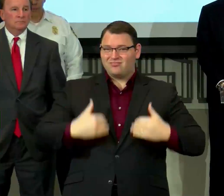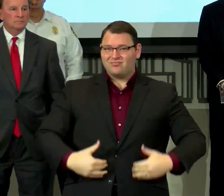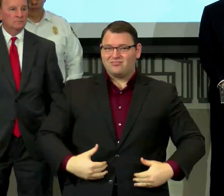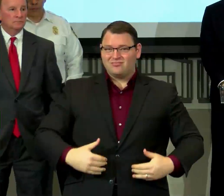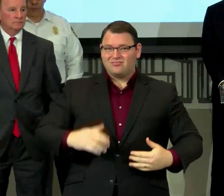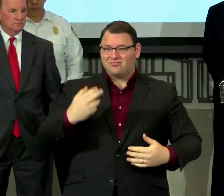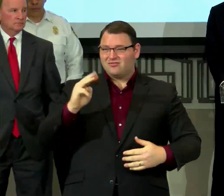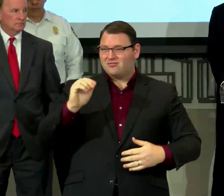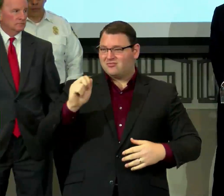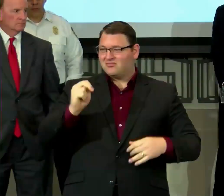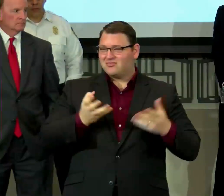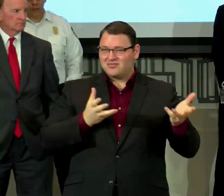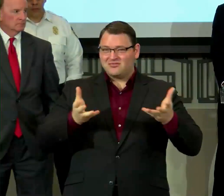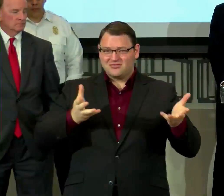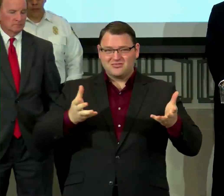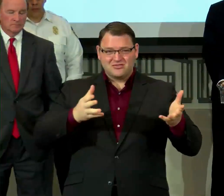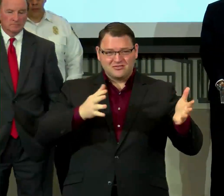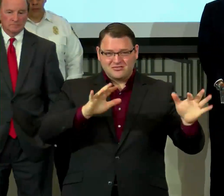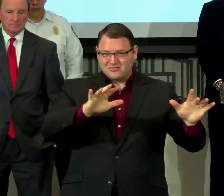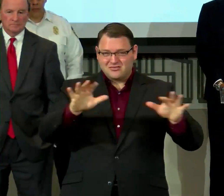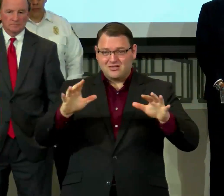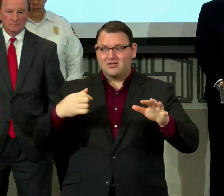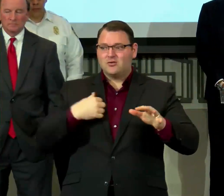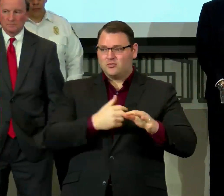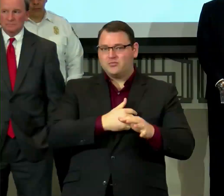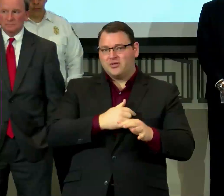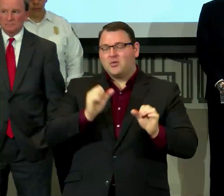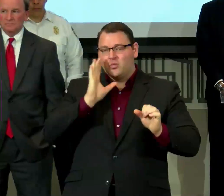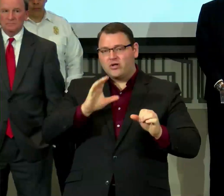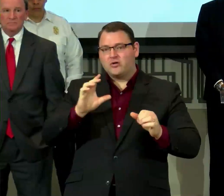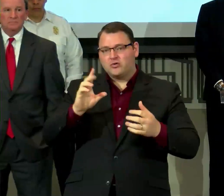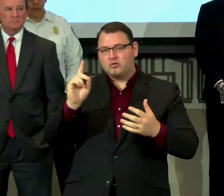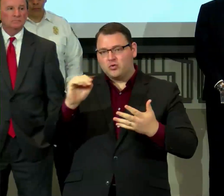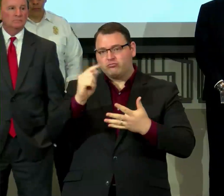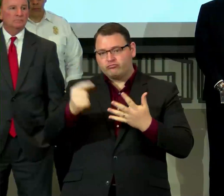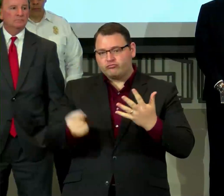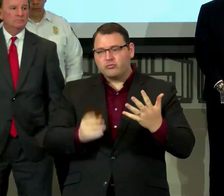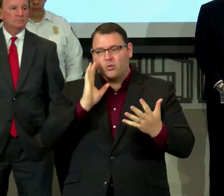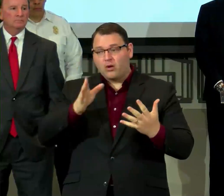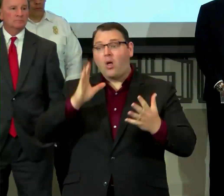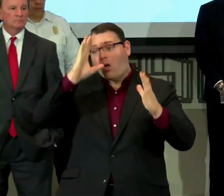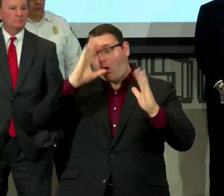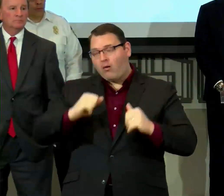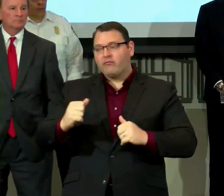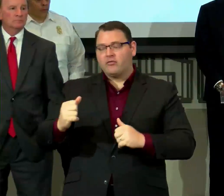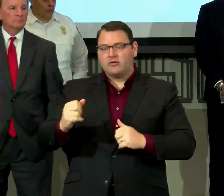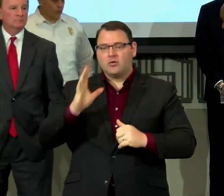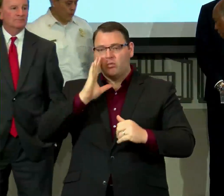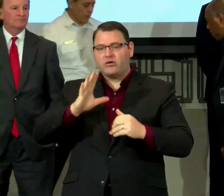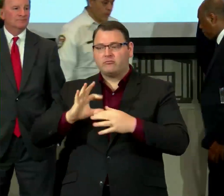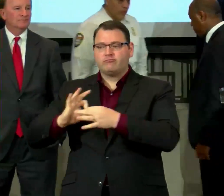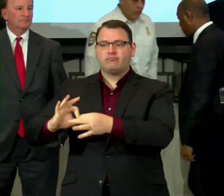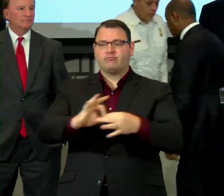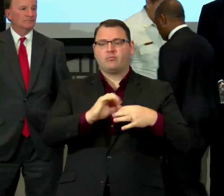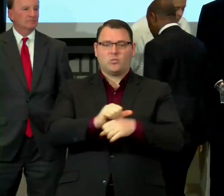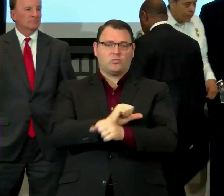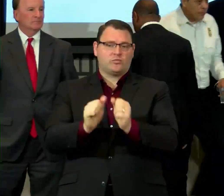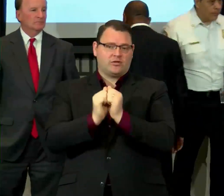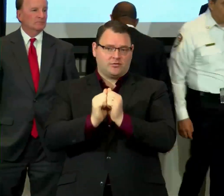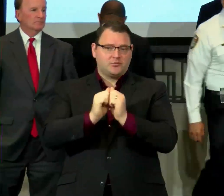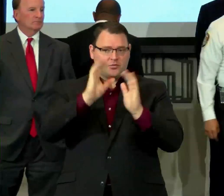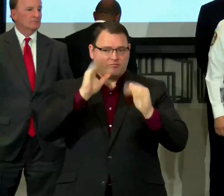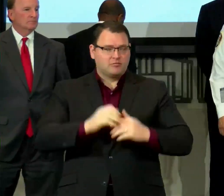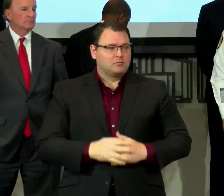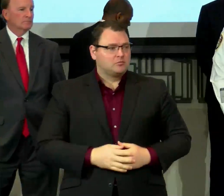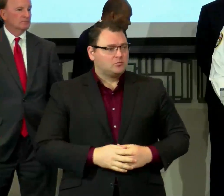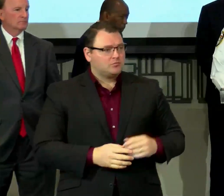But hopefully we'll all work together, and I think we will. Question for Chief Pena in Spanish. Jefe